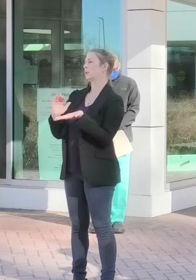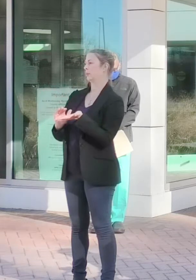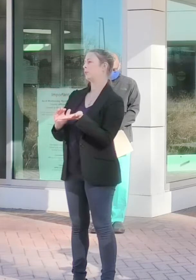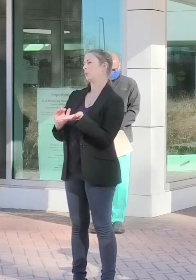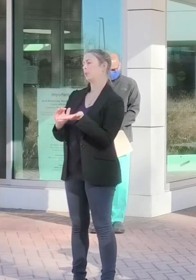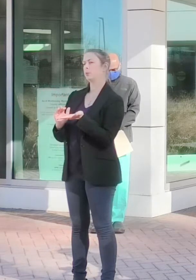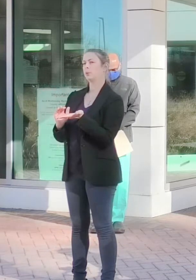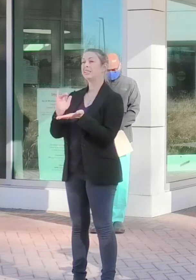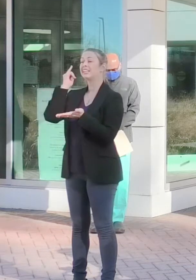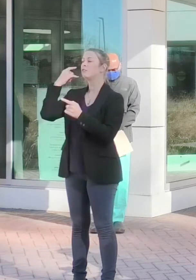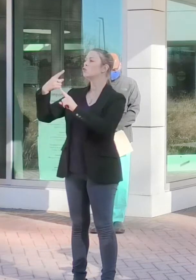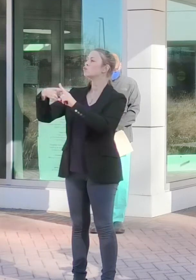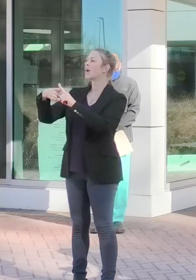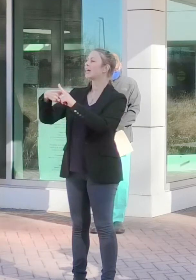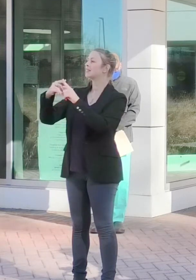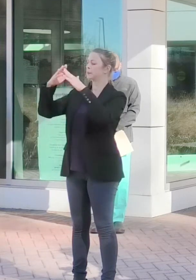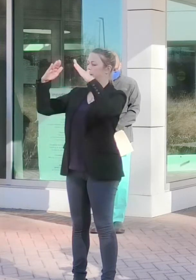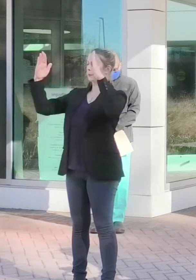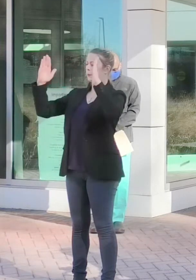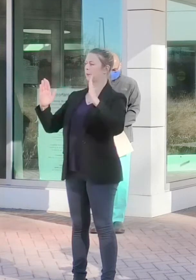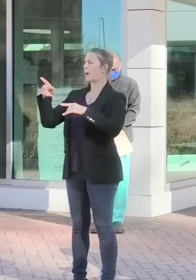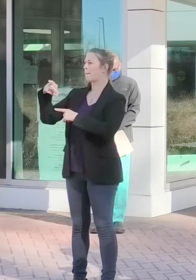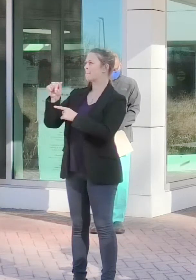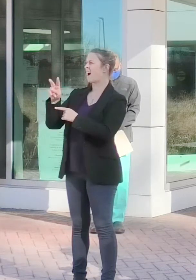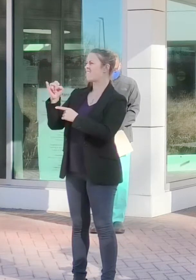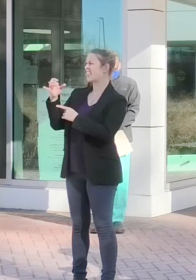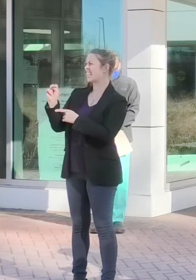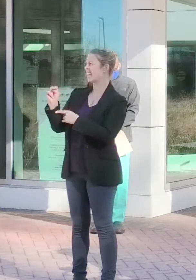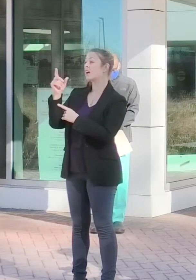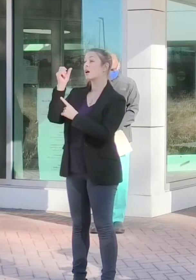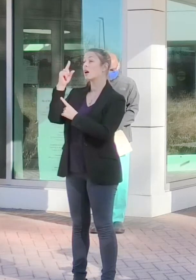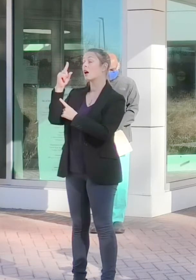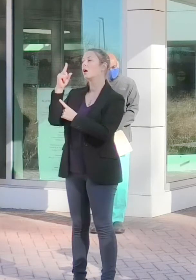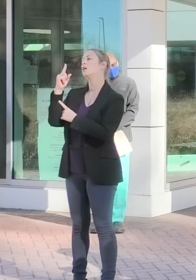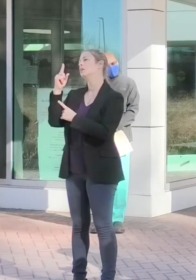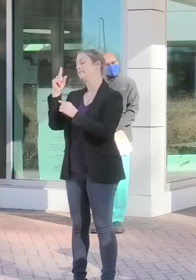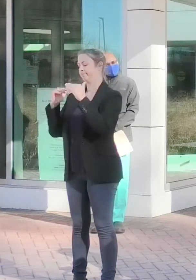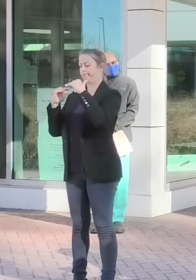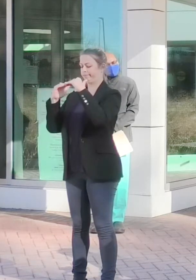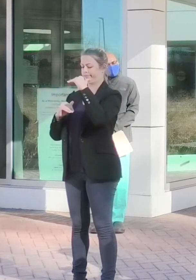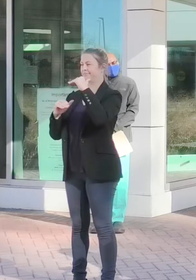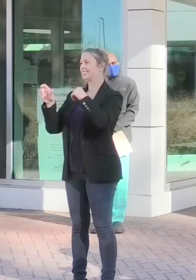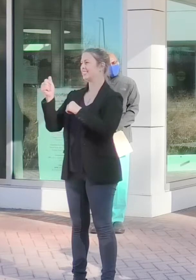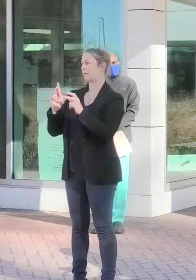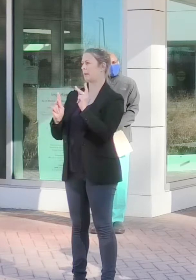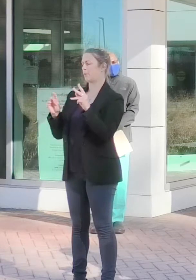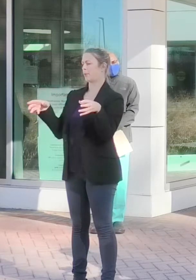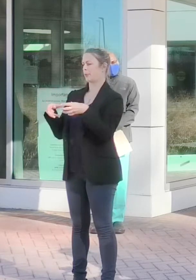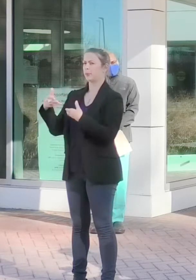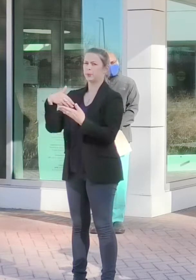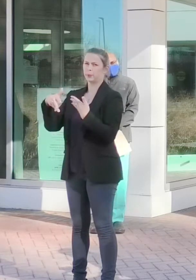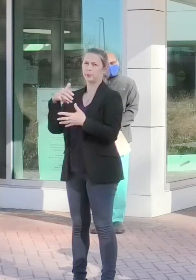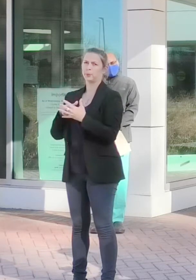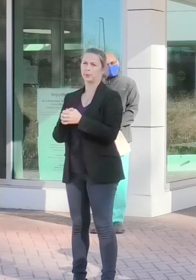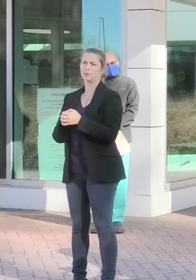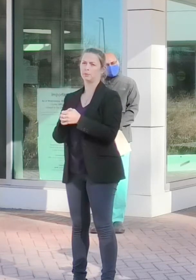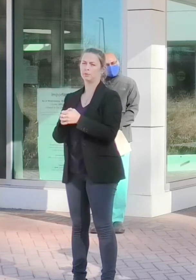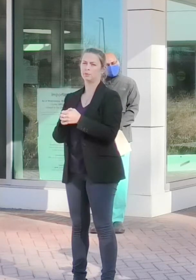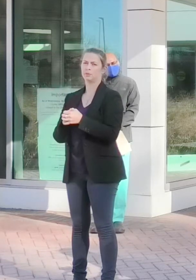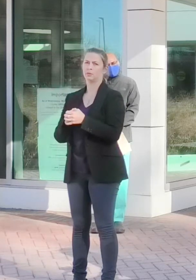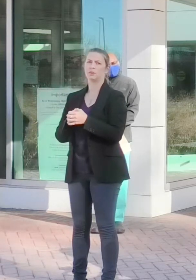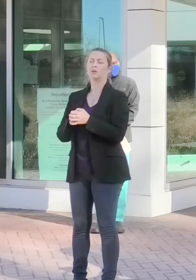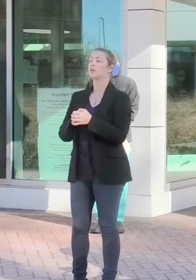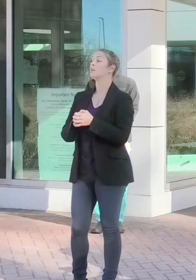or pavilions must adhere to the new 10-person limit for gatherings. We are strictly enforcing a no